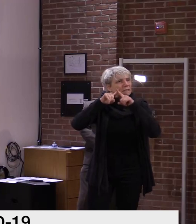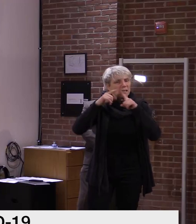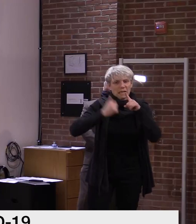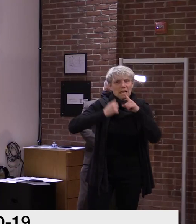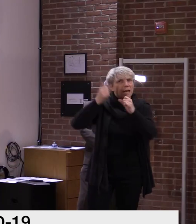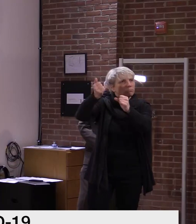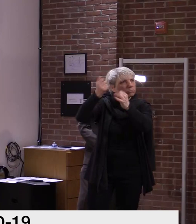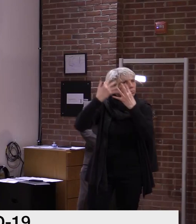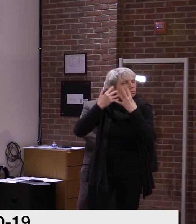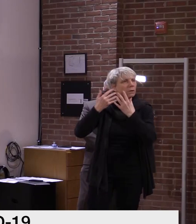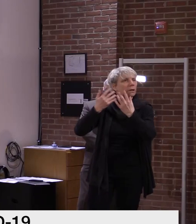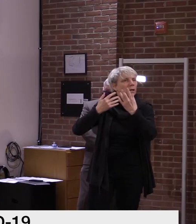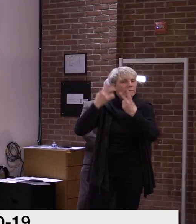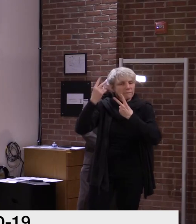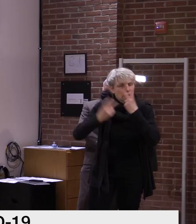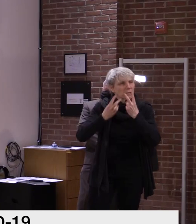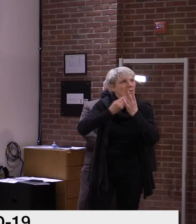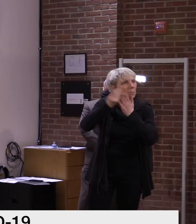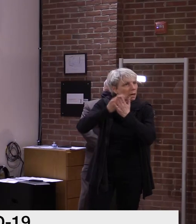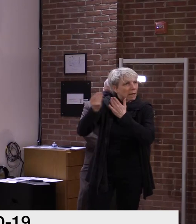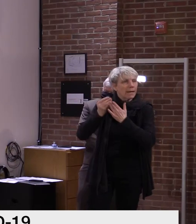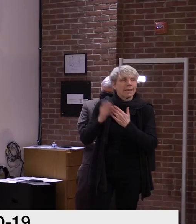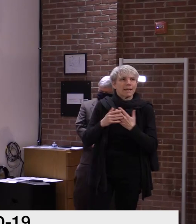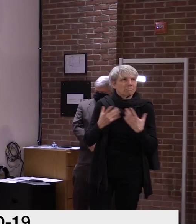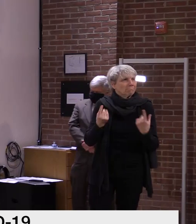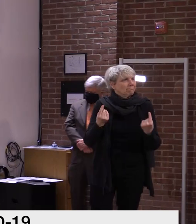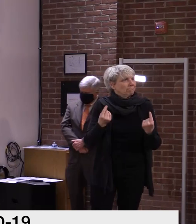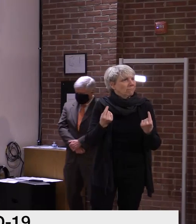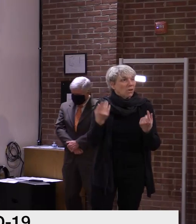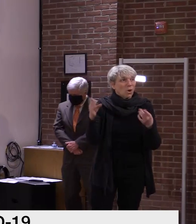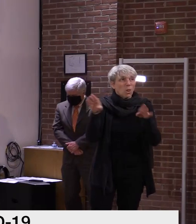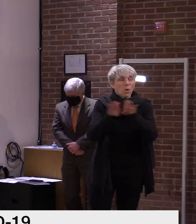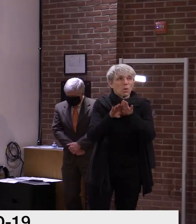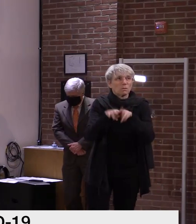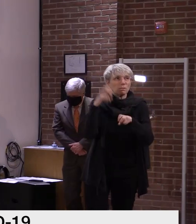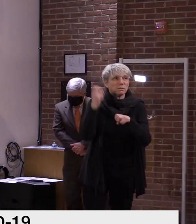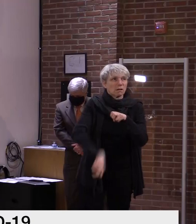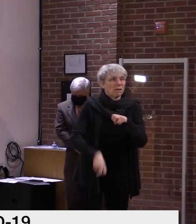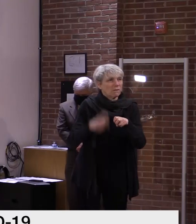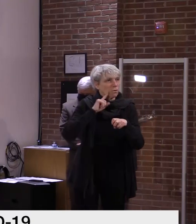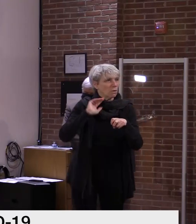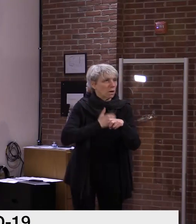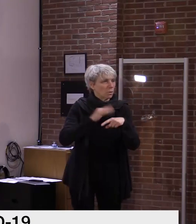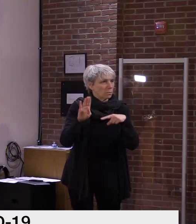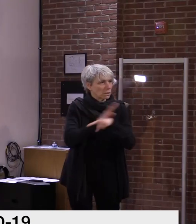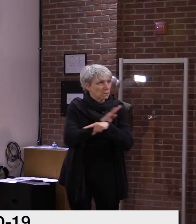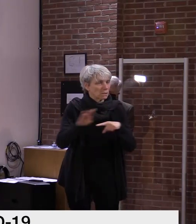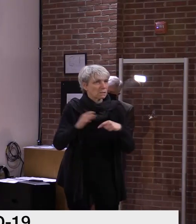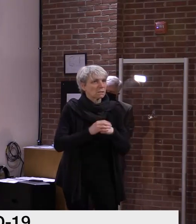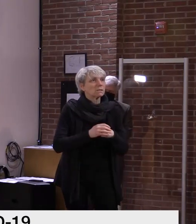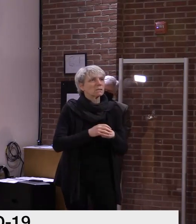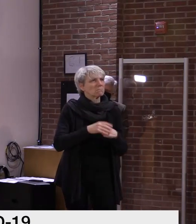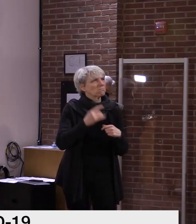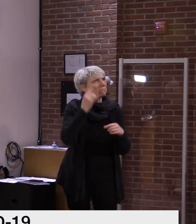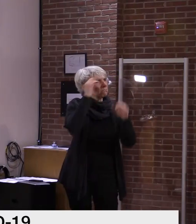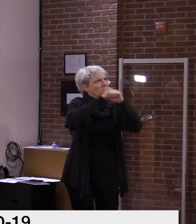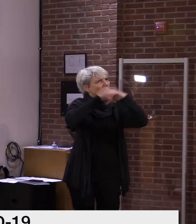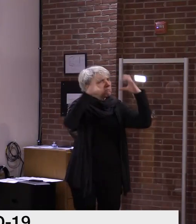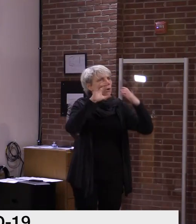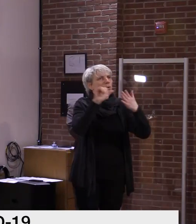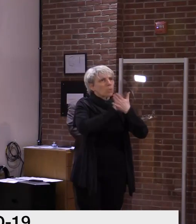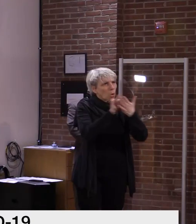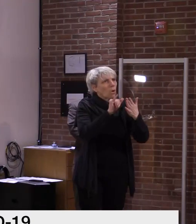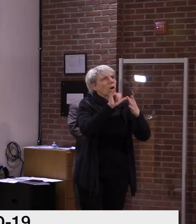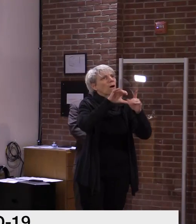open. And it would seem that you've got some of the other states to start putting